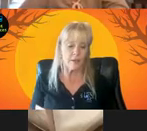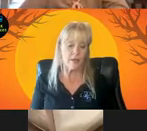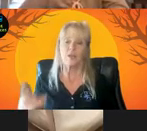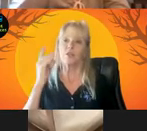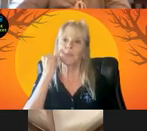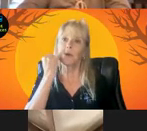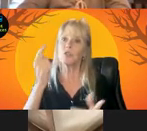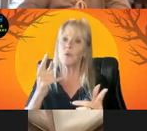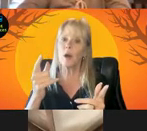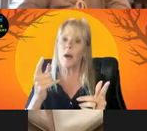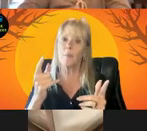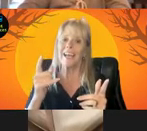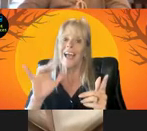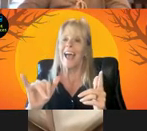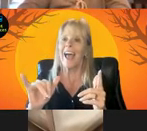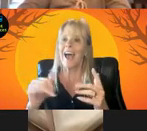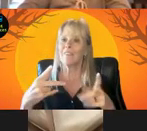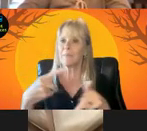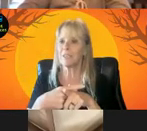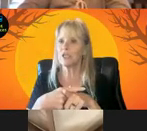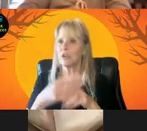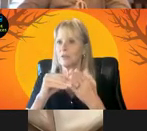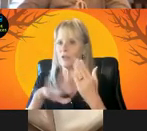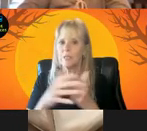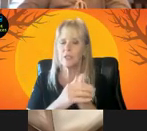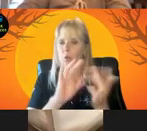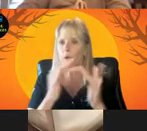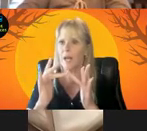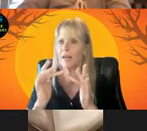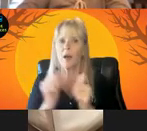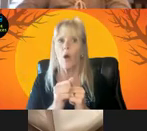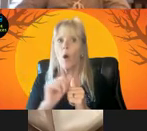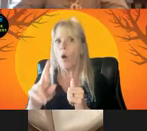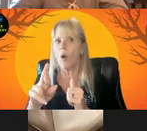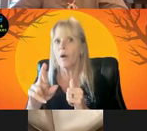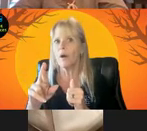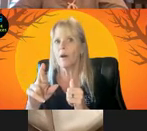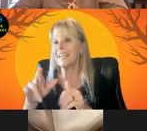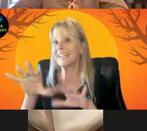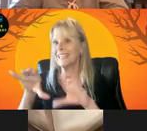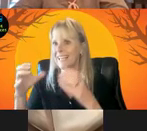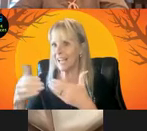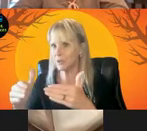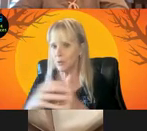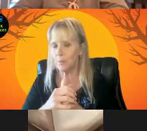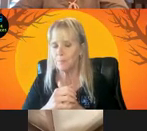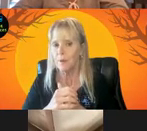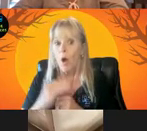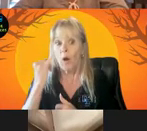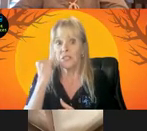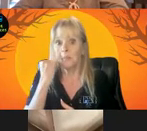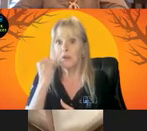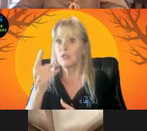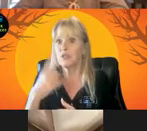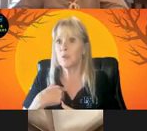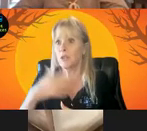this. Suppose you have a mixture of students online or in the classroom,